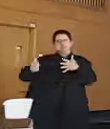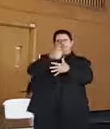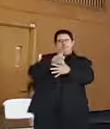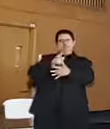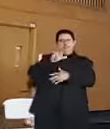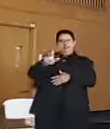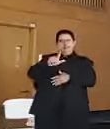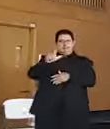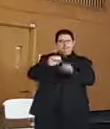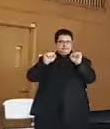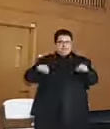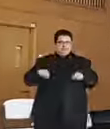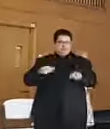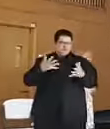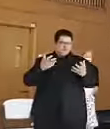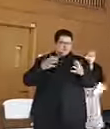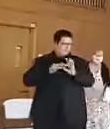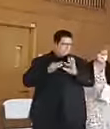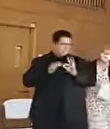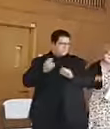program.